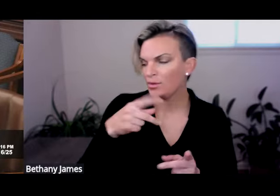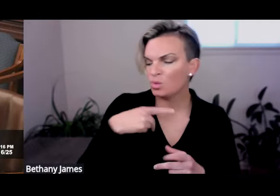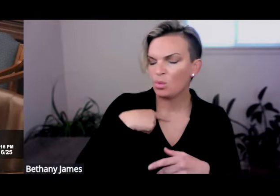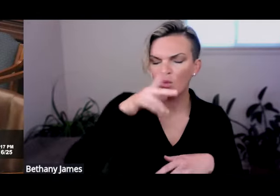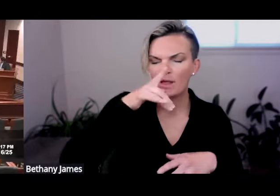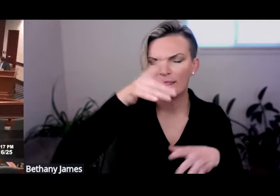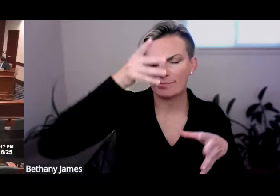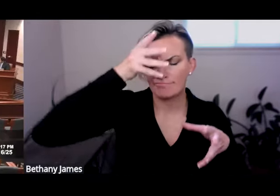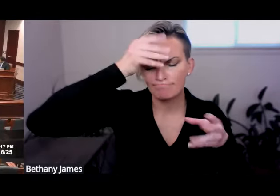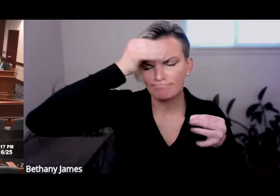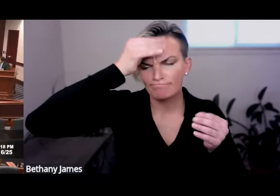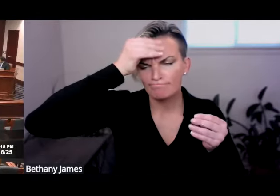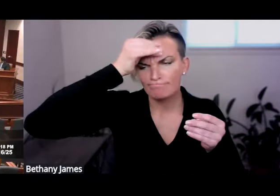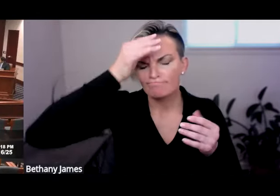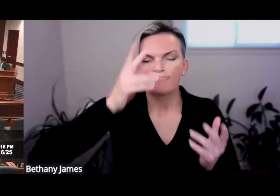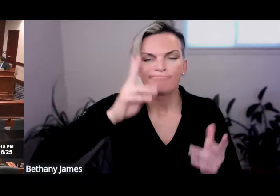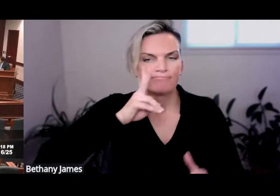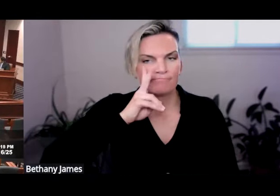You good with that? Yep.